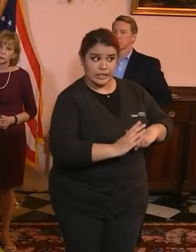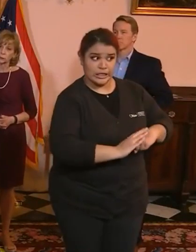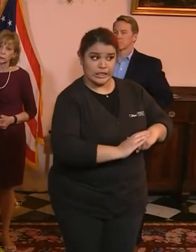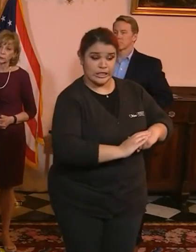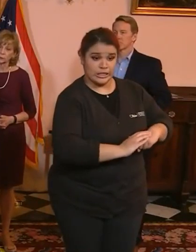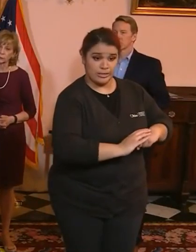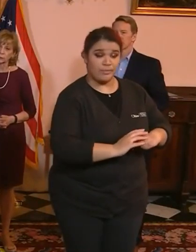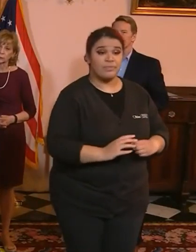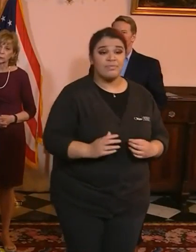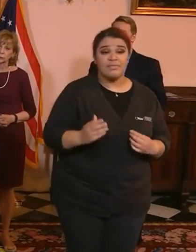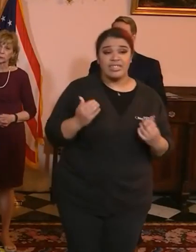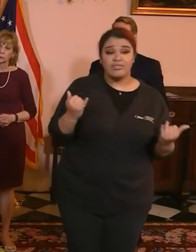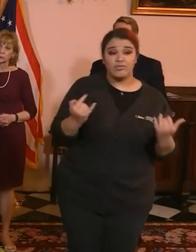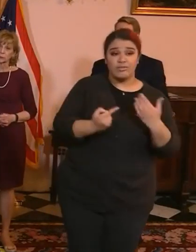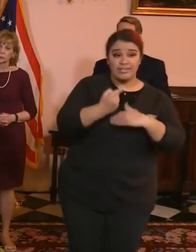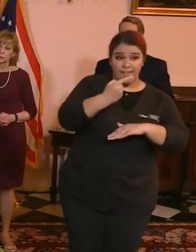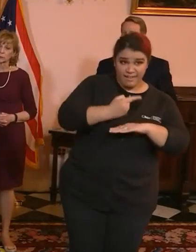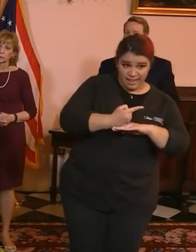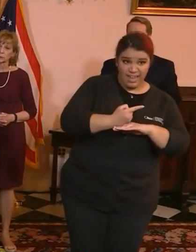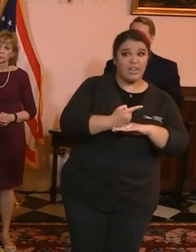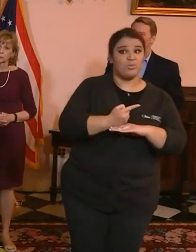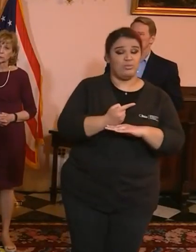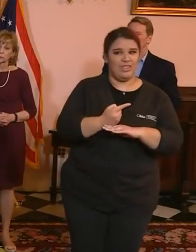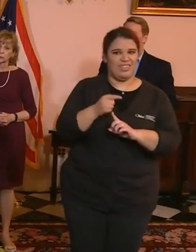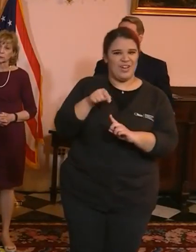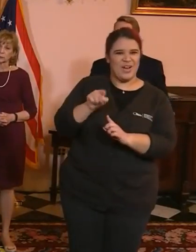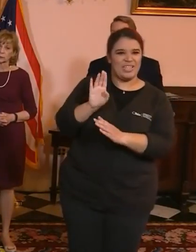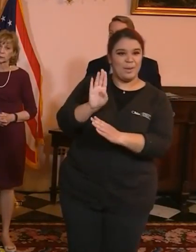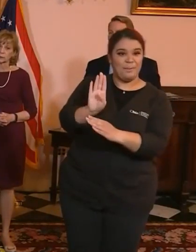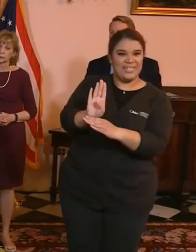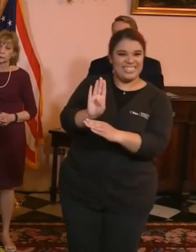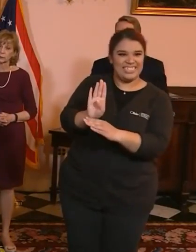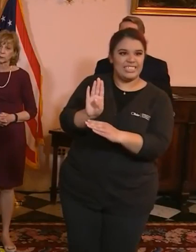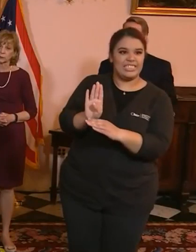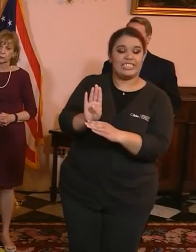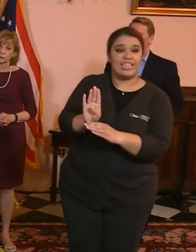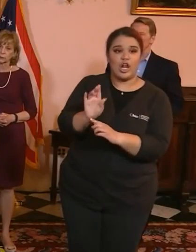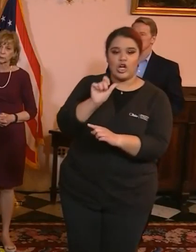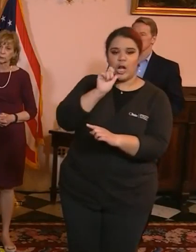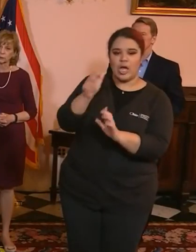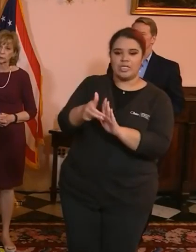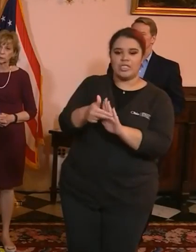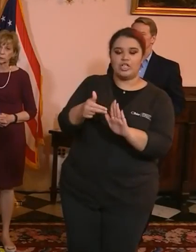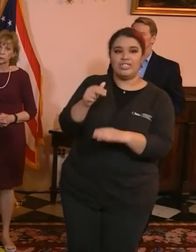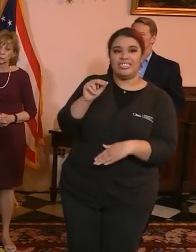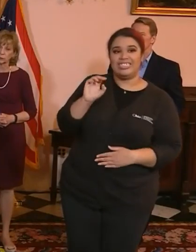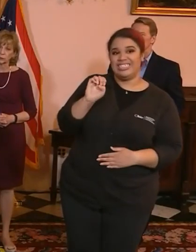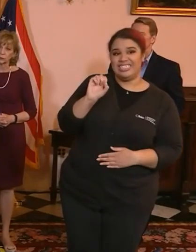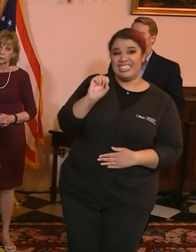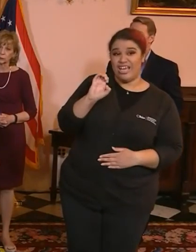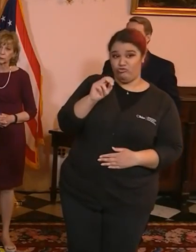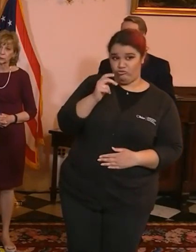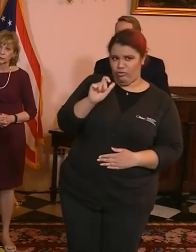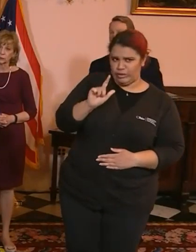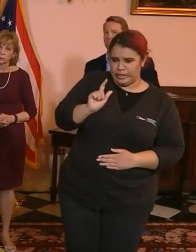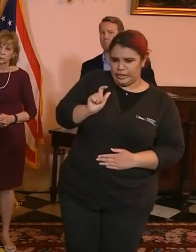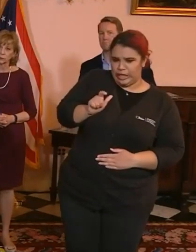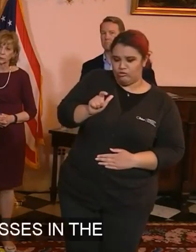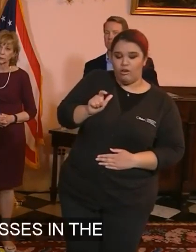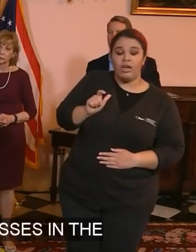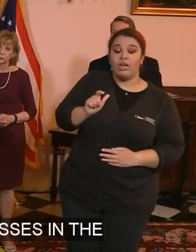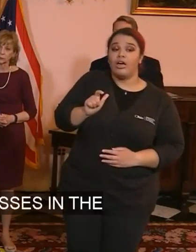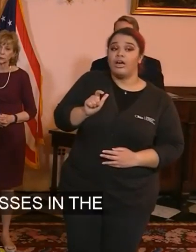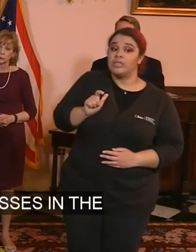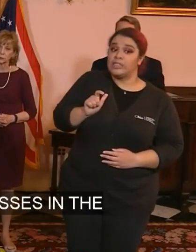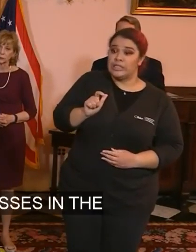today in regard to all businesses in the state of Ohio except essential businesses. We are not to the point where we're saying that they should close